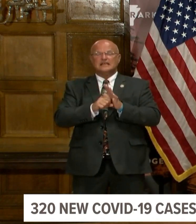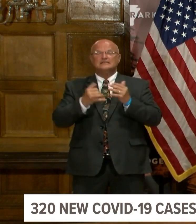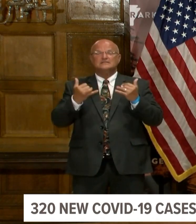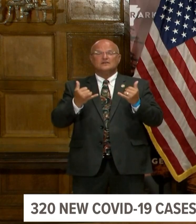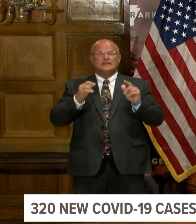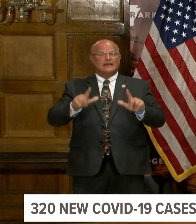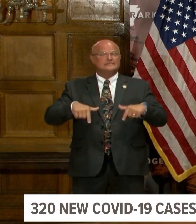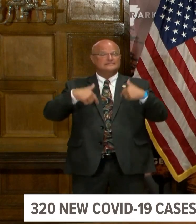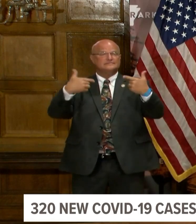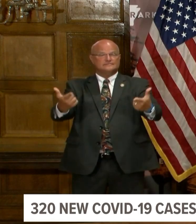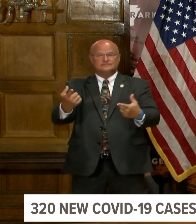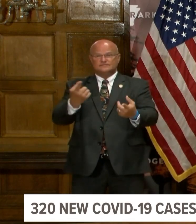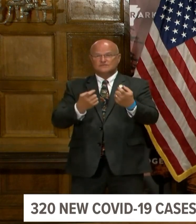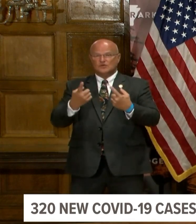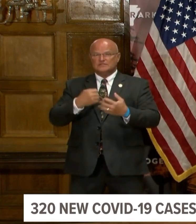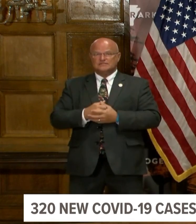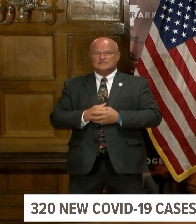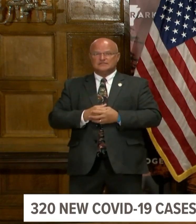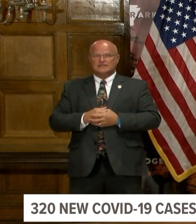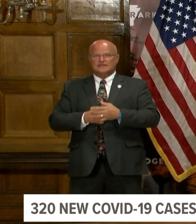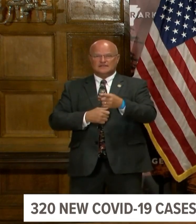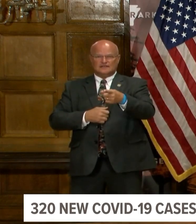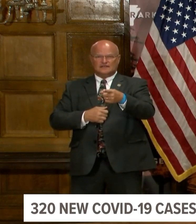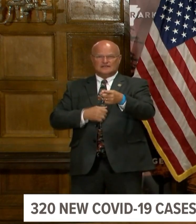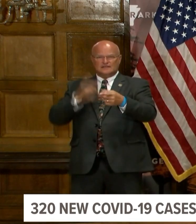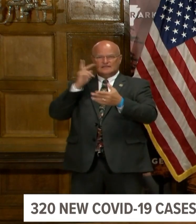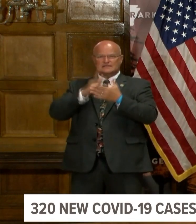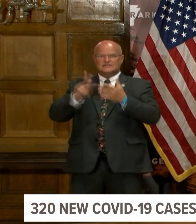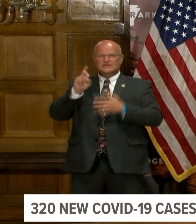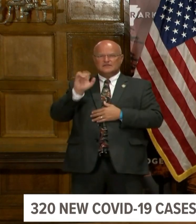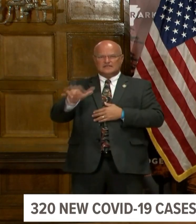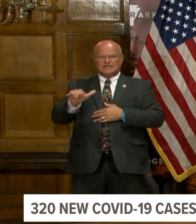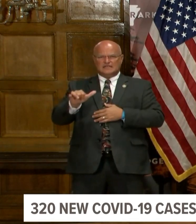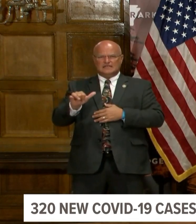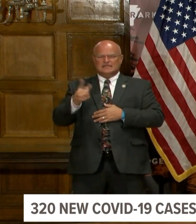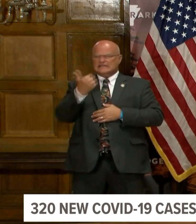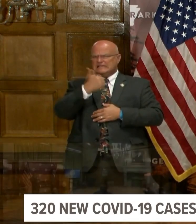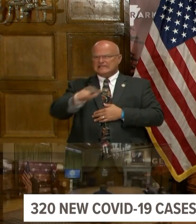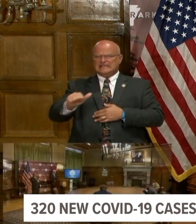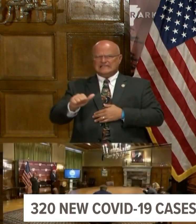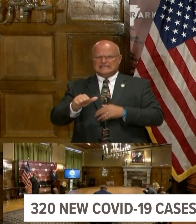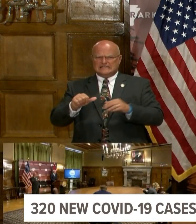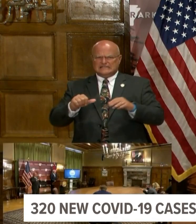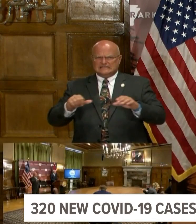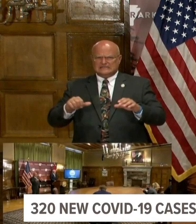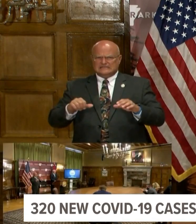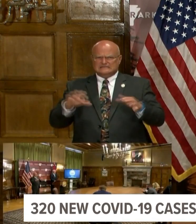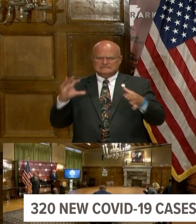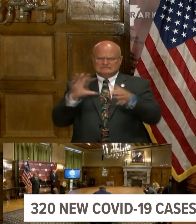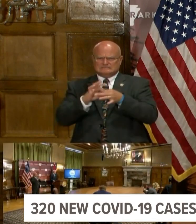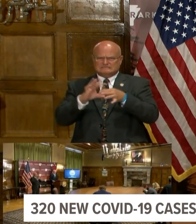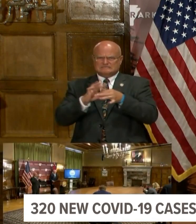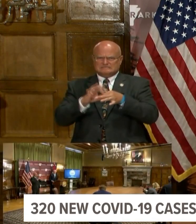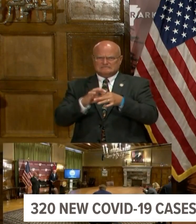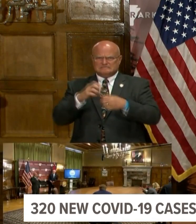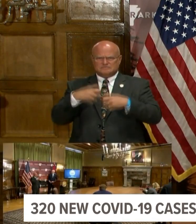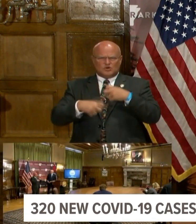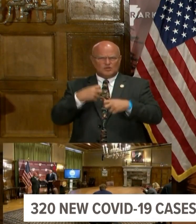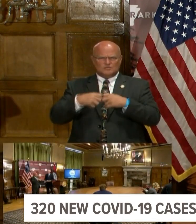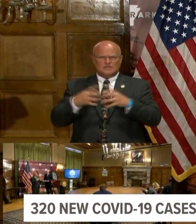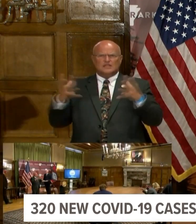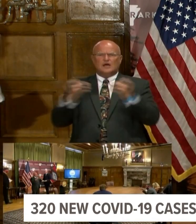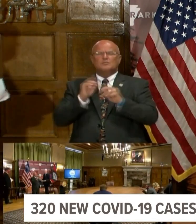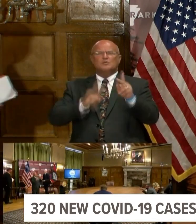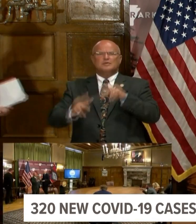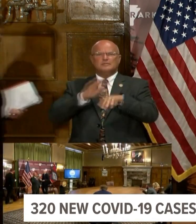any questions. I guess, Secretary Key, has there been any connectivity issues? Because obviously there's a lot